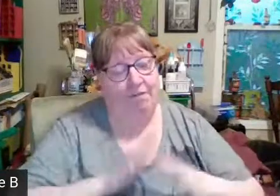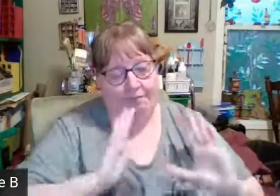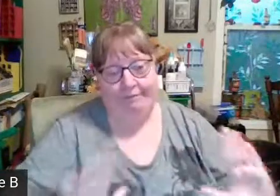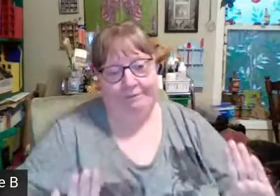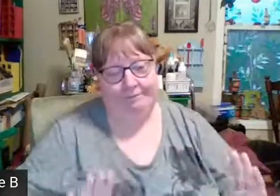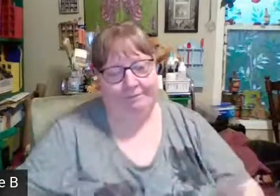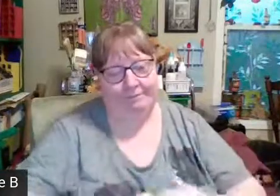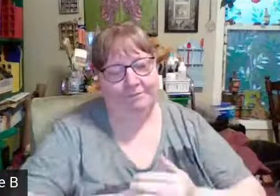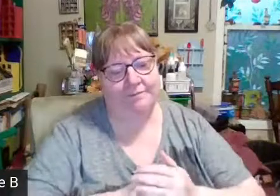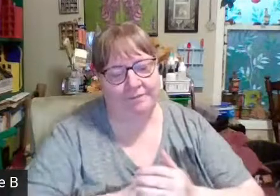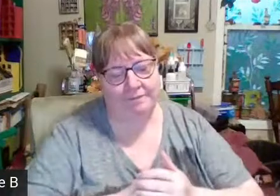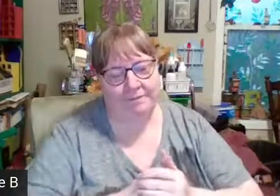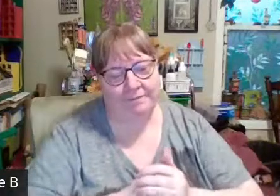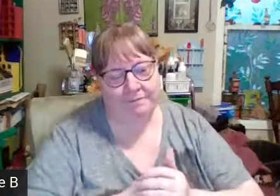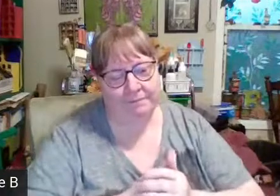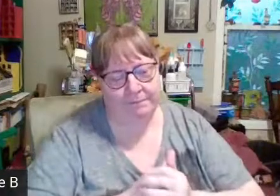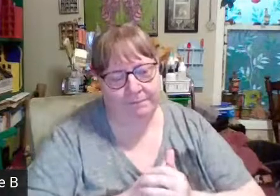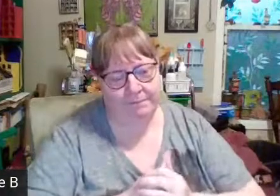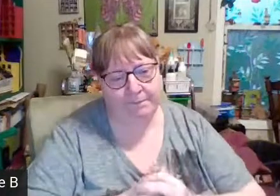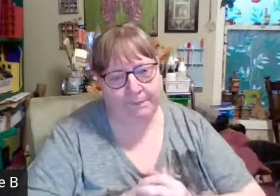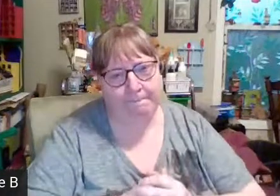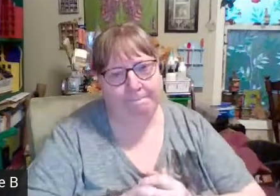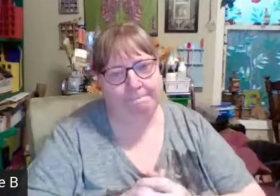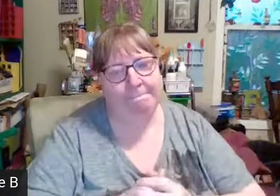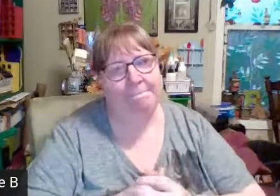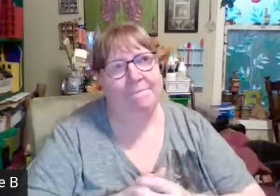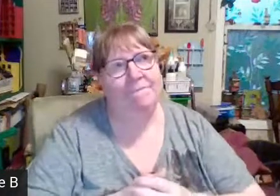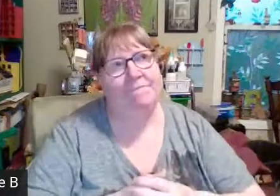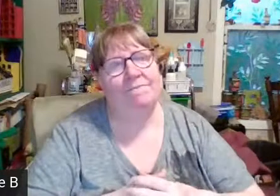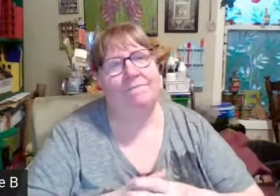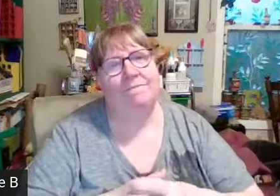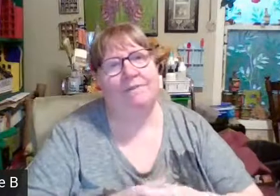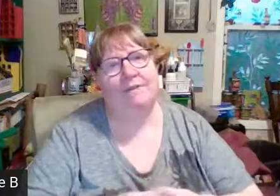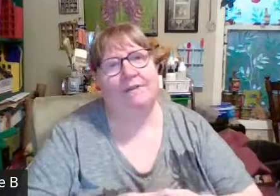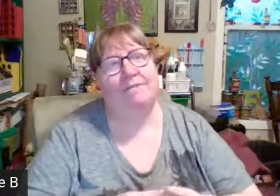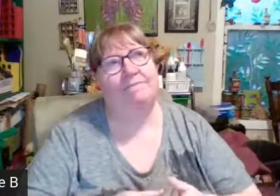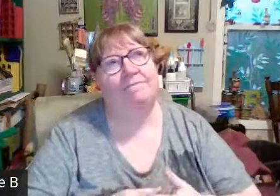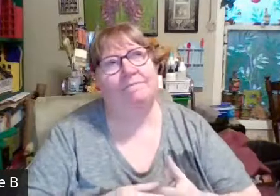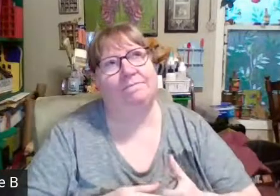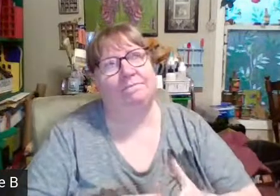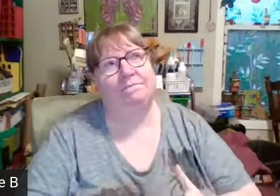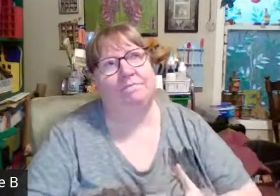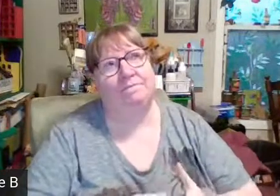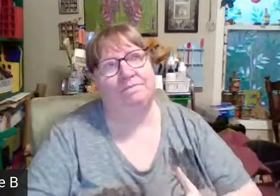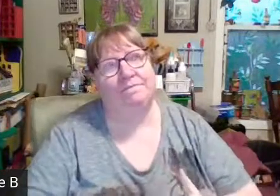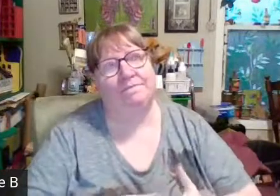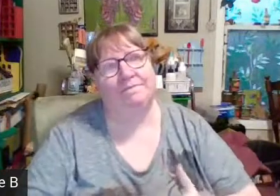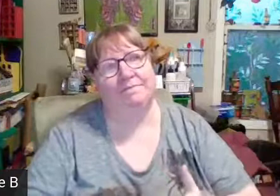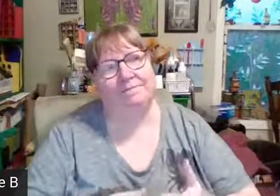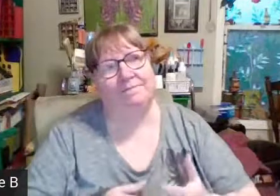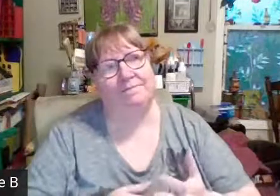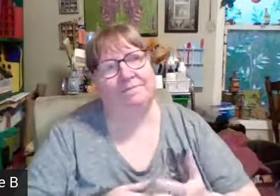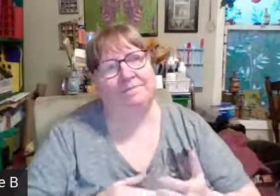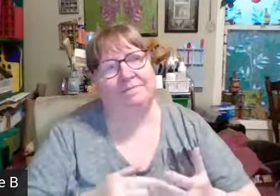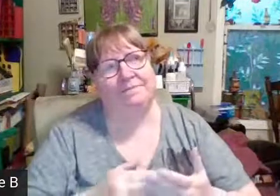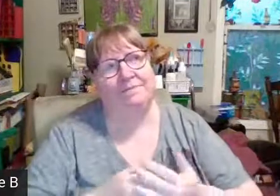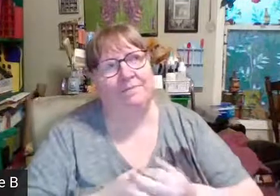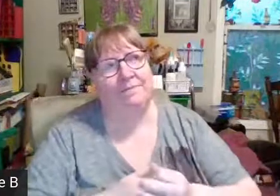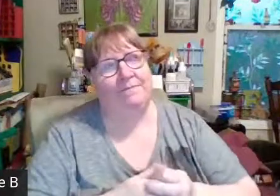And a lot of people, and I don't remember who just said this, but they were saying, oh, I think it was Shelley. Was saying, you know, I didn't even think about it. It was only